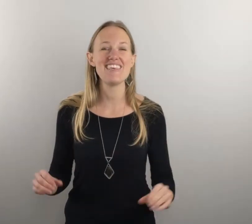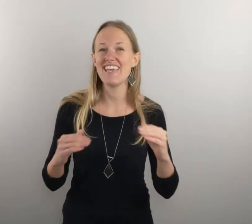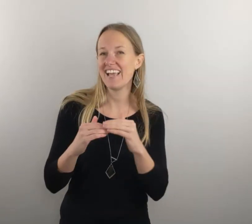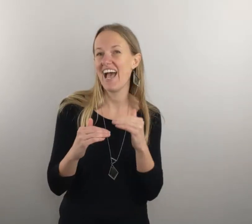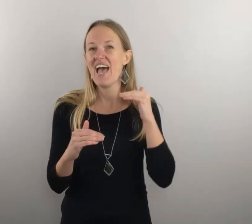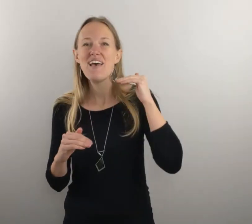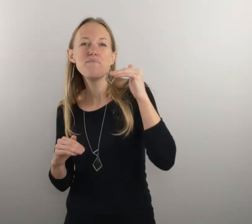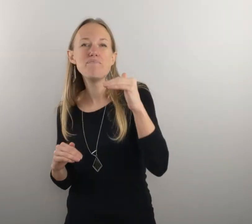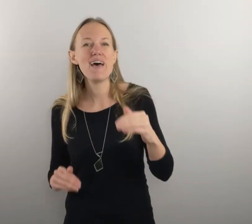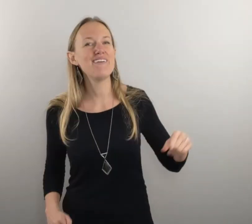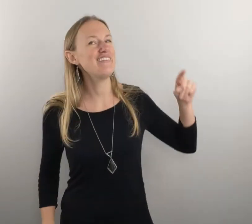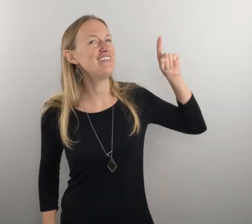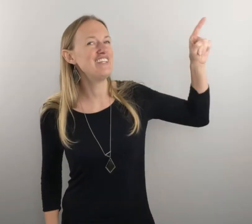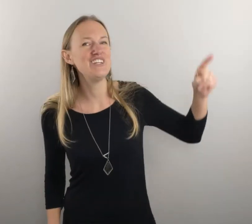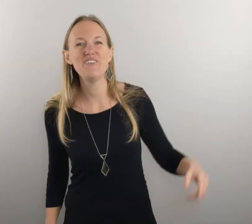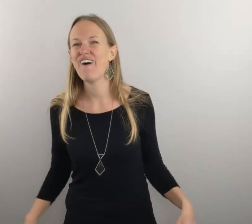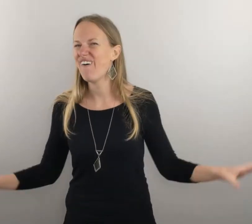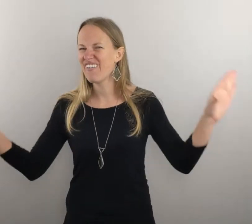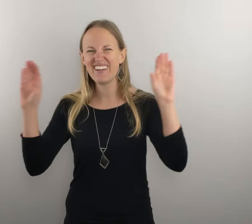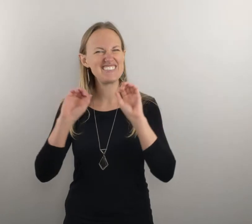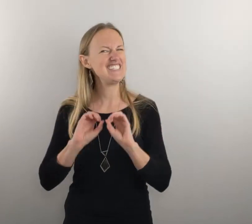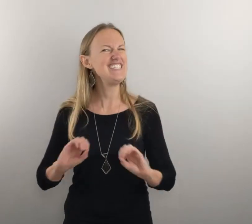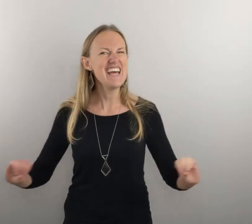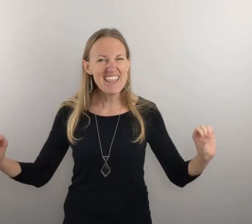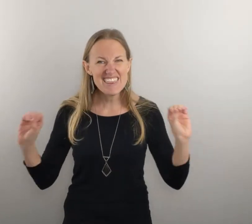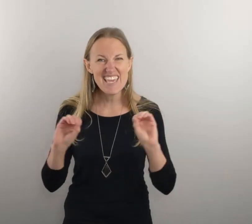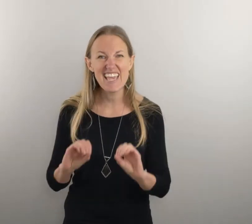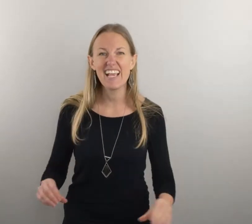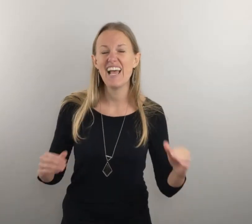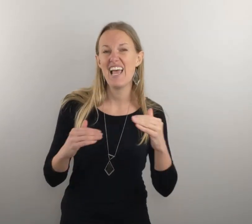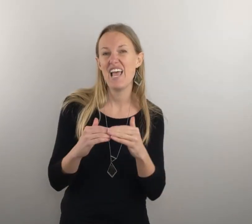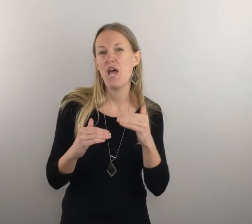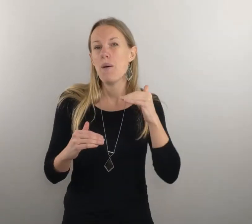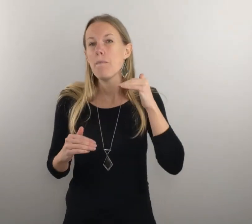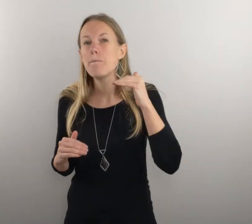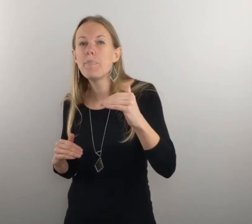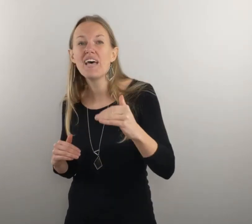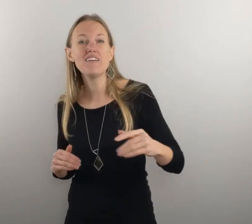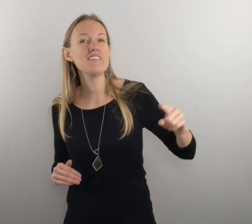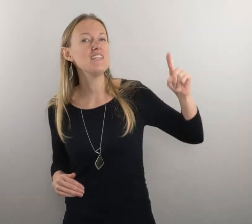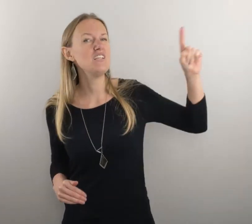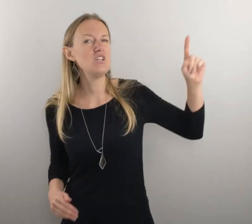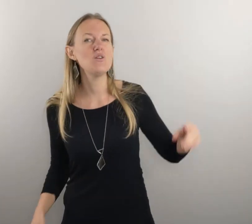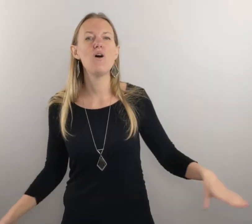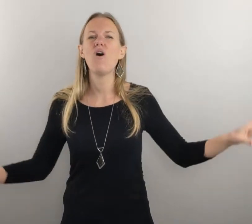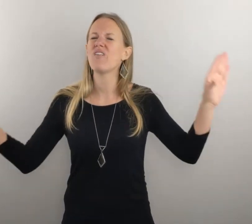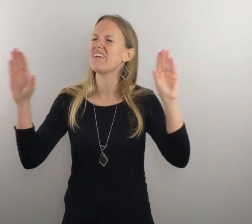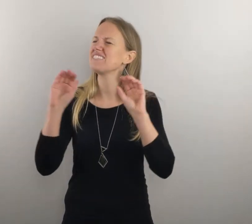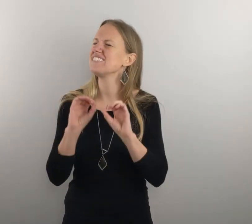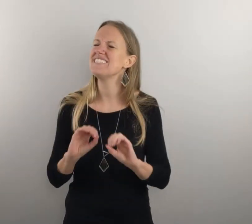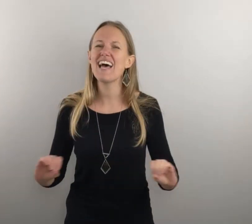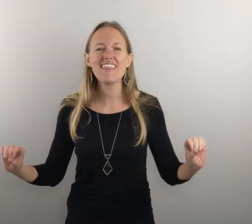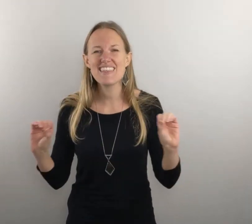nothing better than you. Oh, there's nothing better than you. Oh, there's